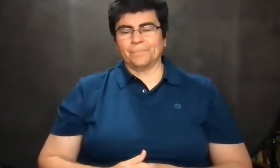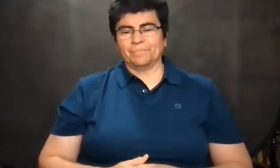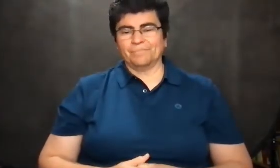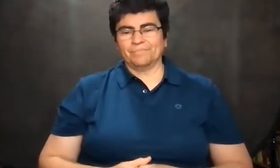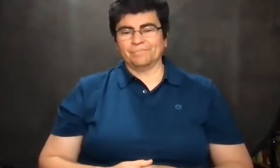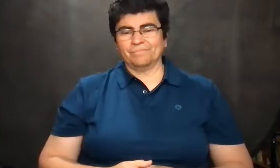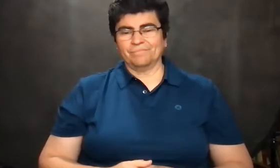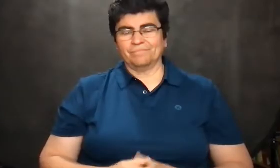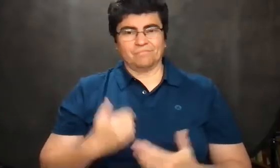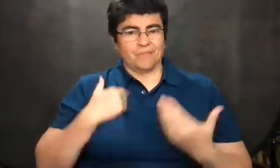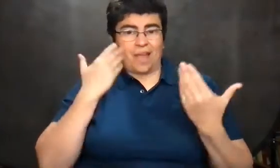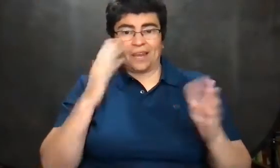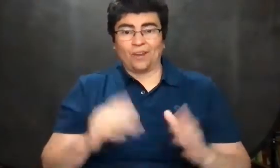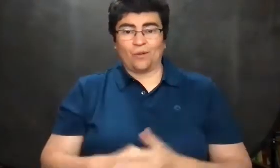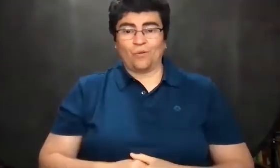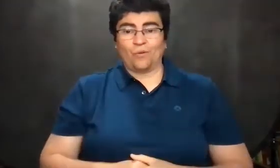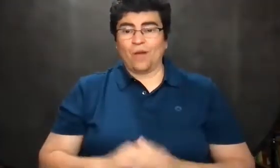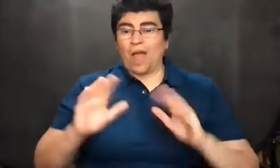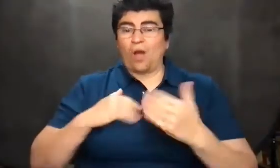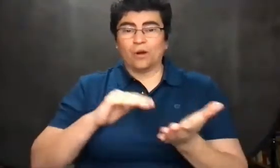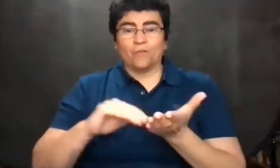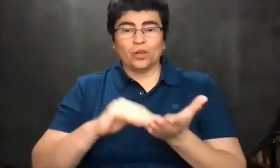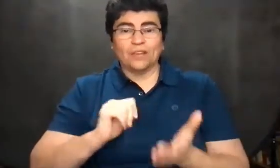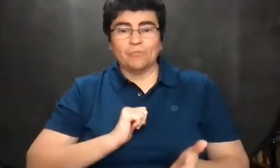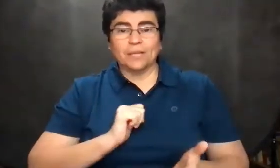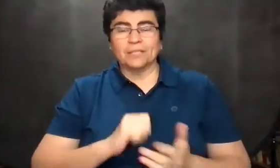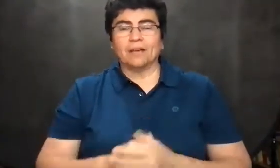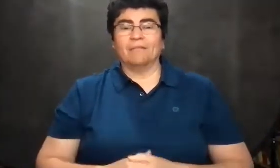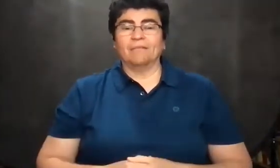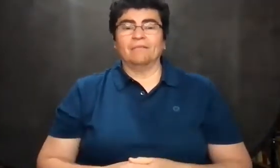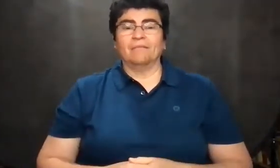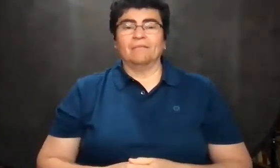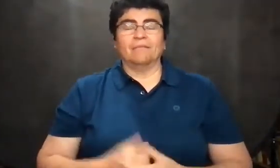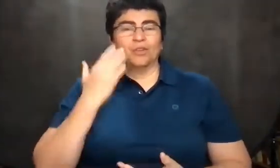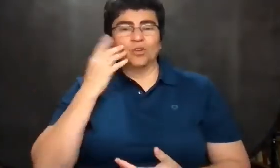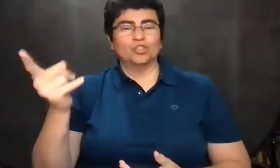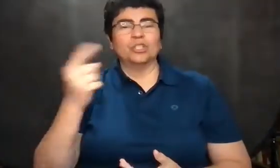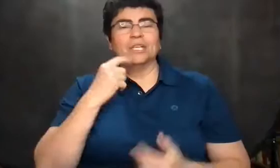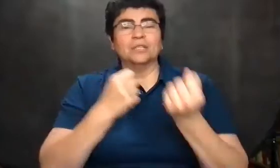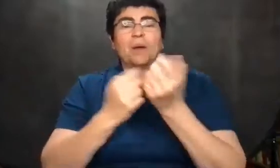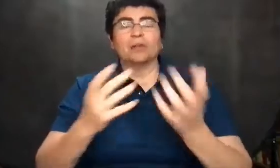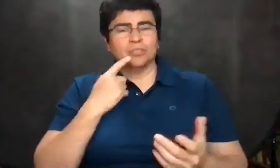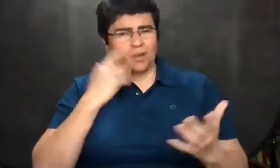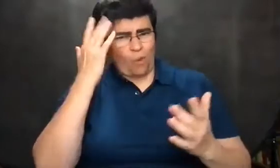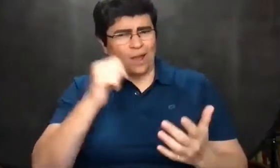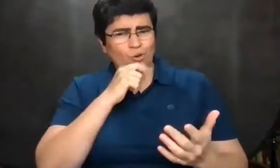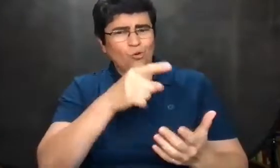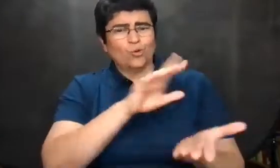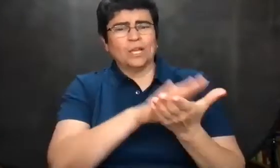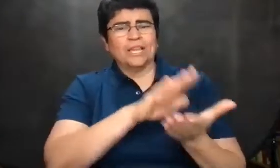I didn't know how to forgive myself, you know? And she said, why don't you start by cleaning up that house you live in? And she